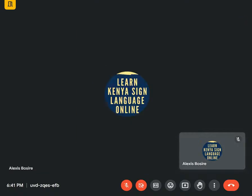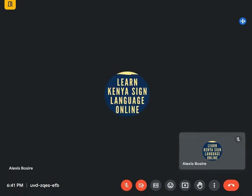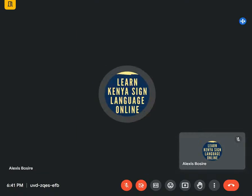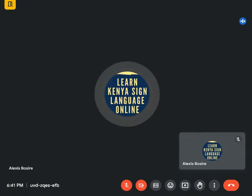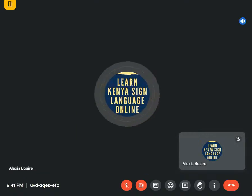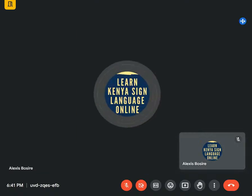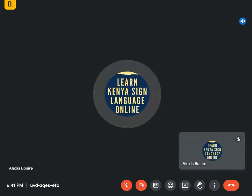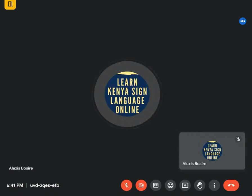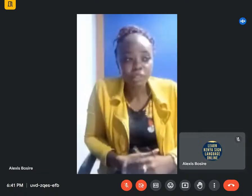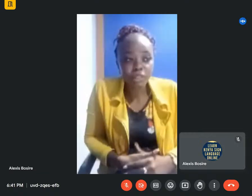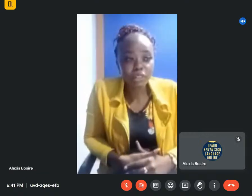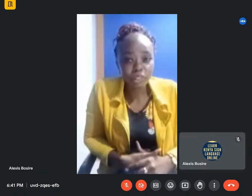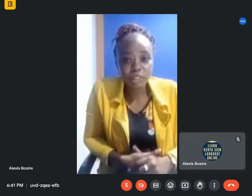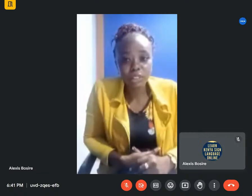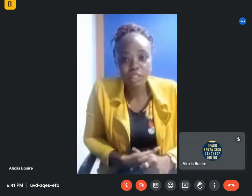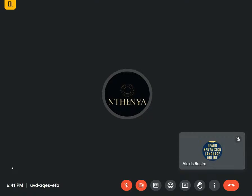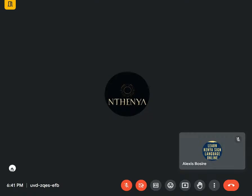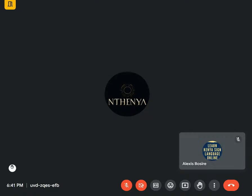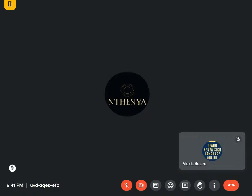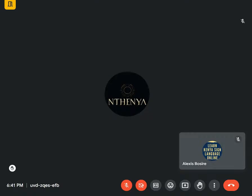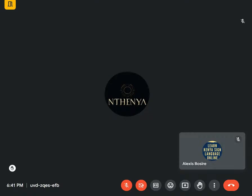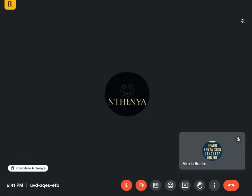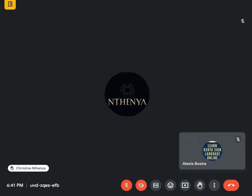the initial. yeah. Yeah.